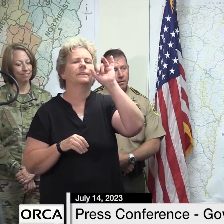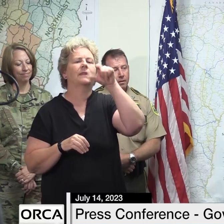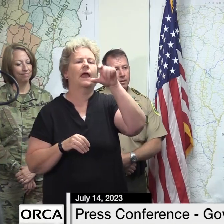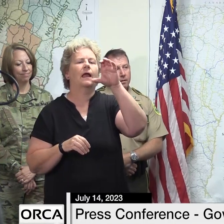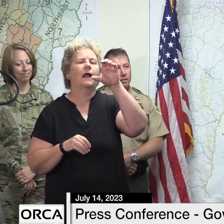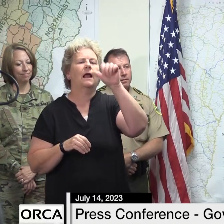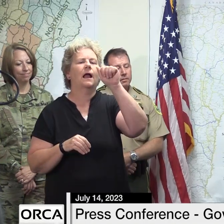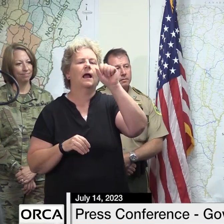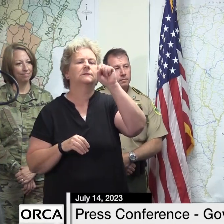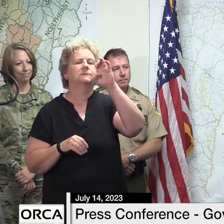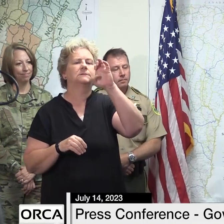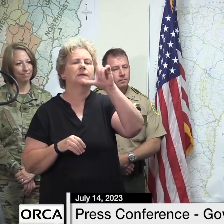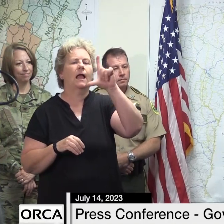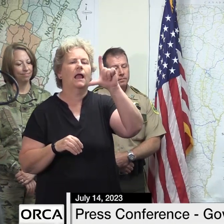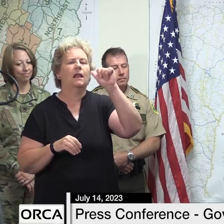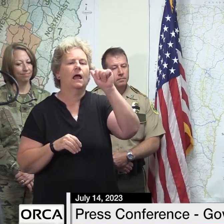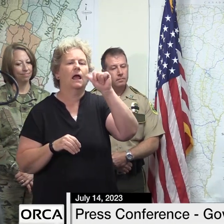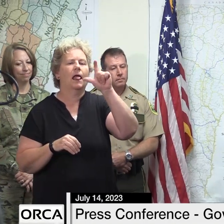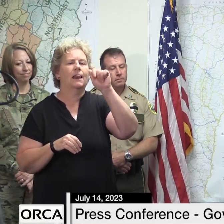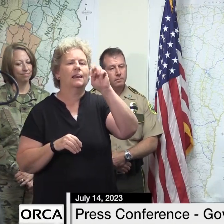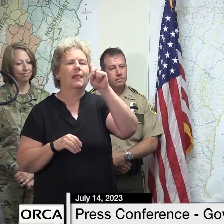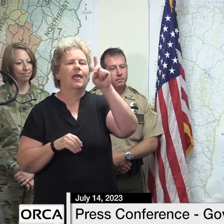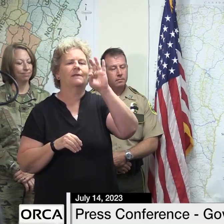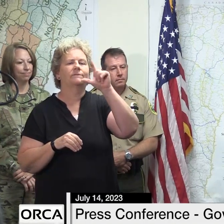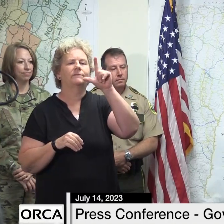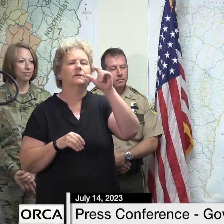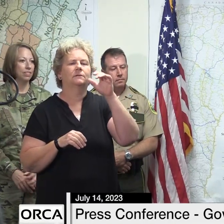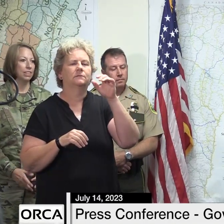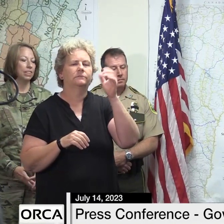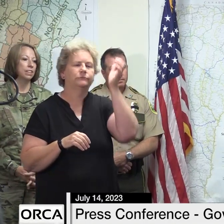Was there any special attention given to